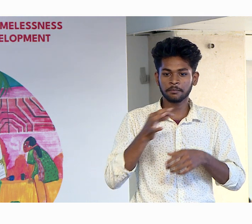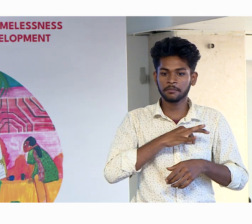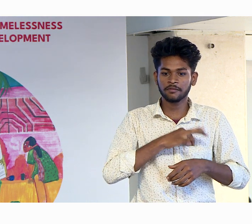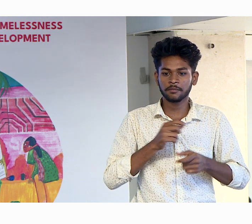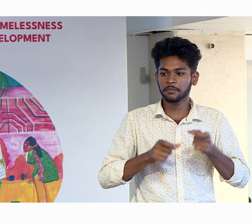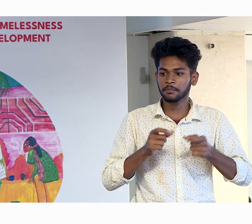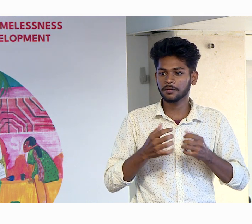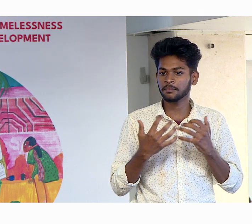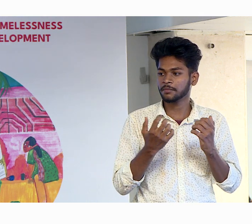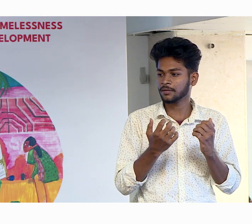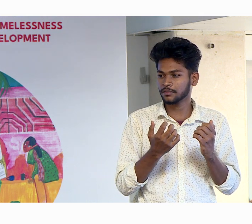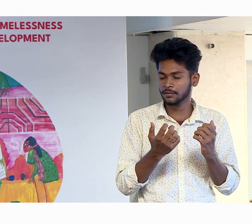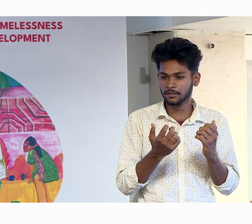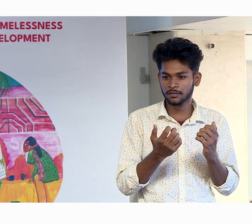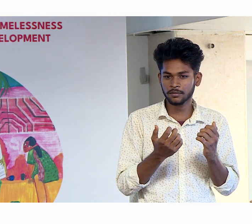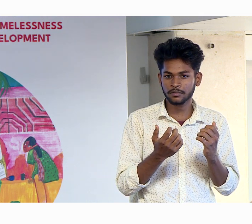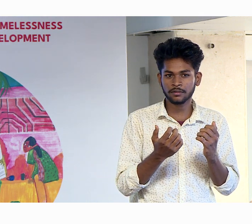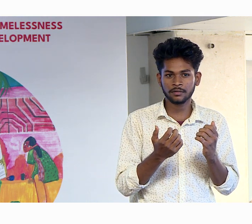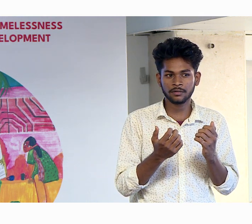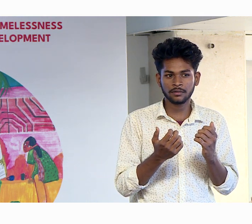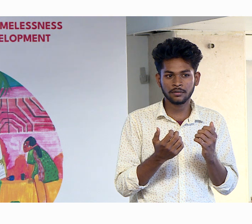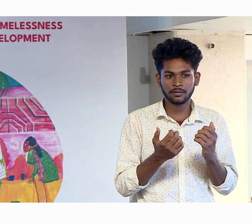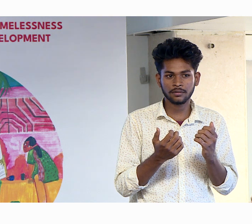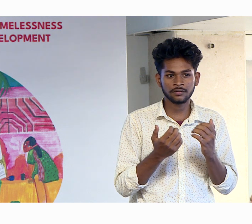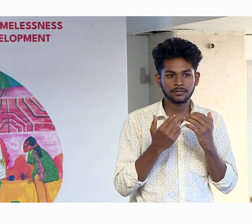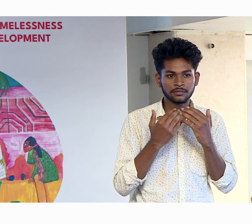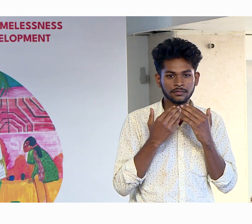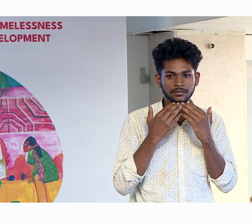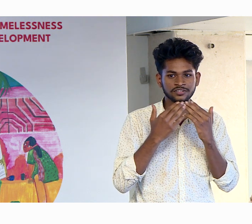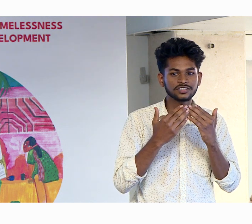internet connection is unstable again. Can somebody tell me if you can still hear me?